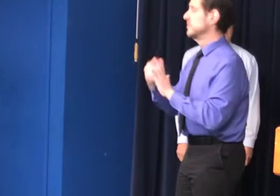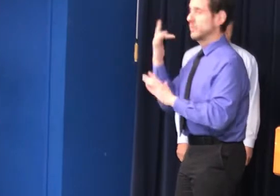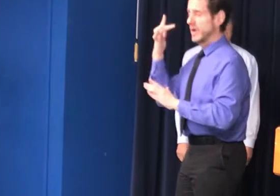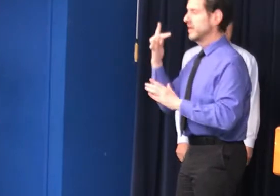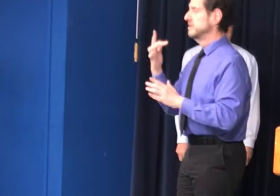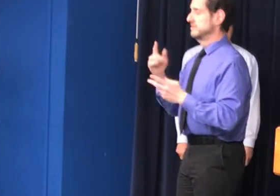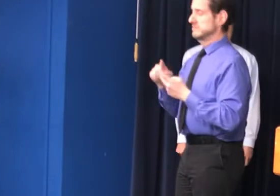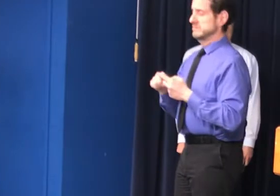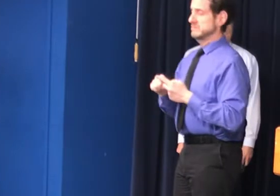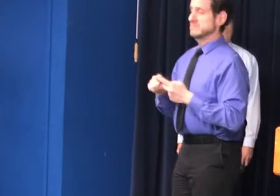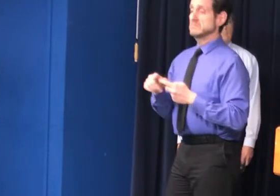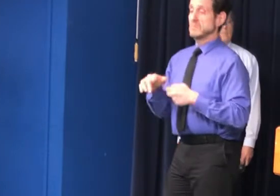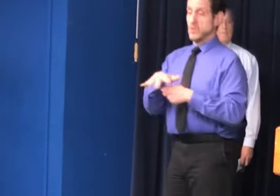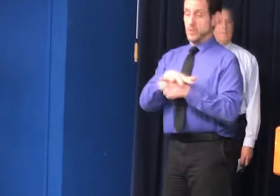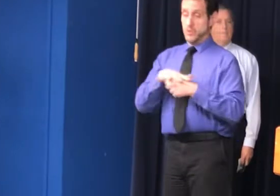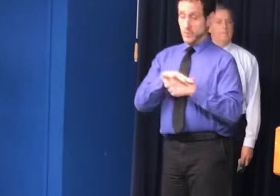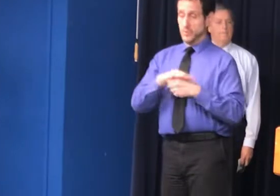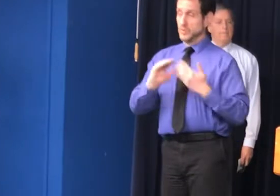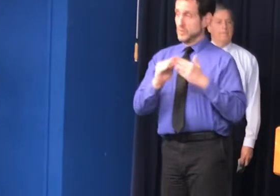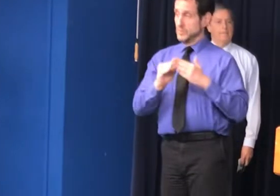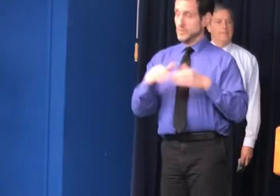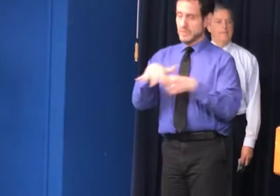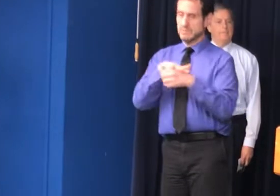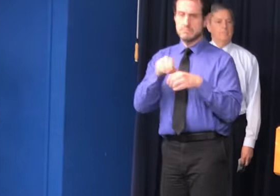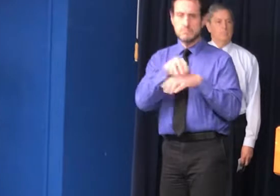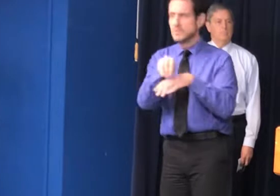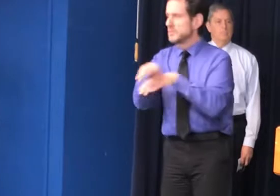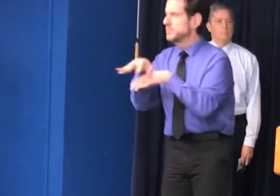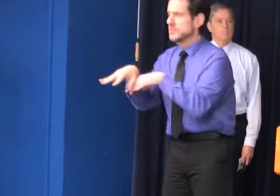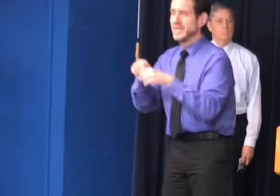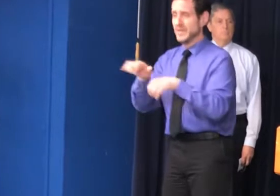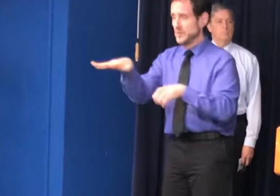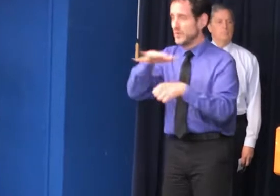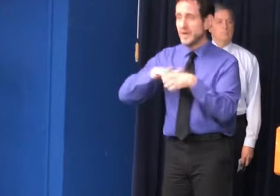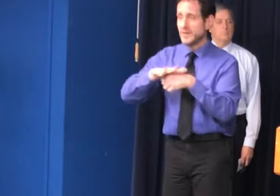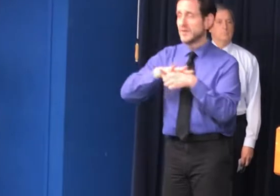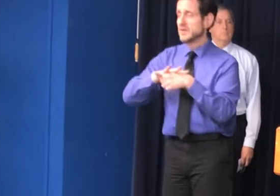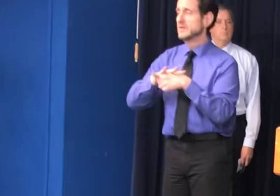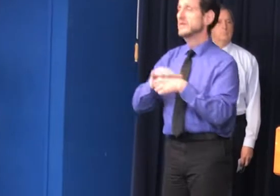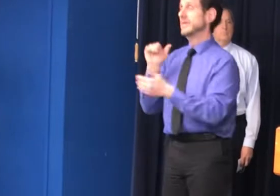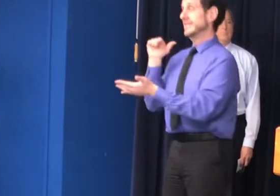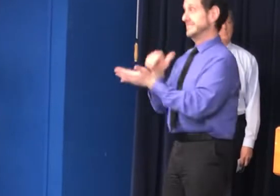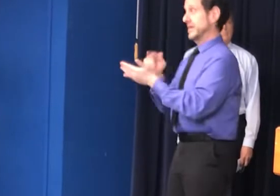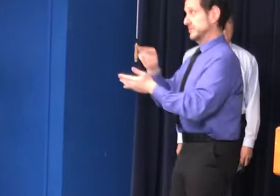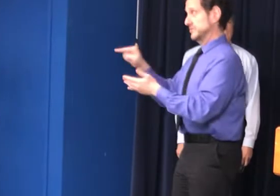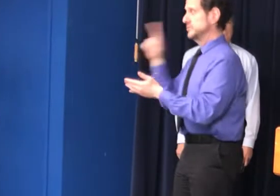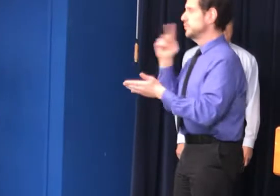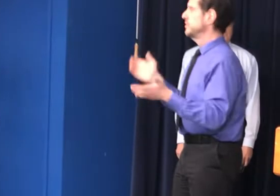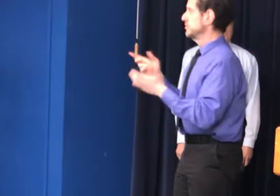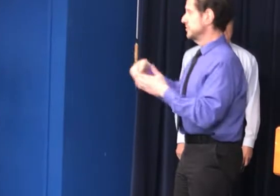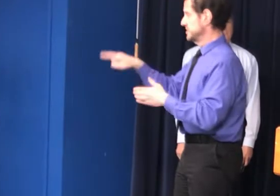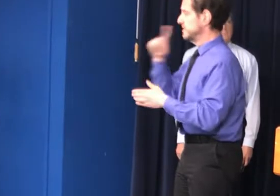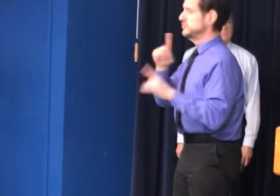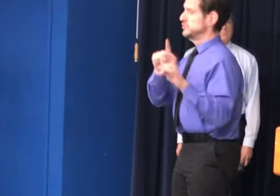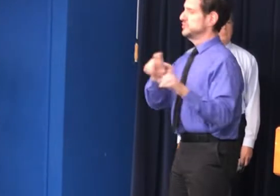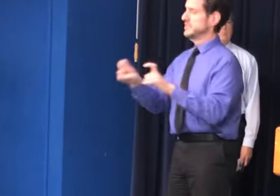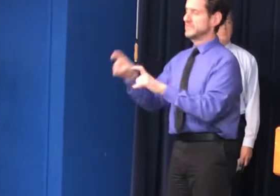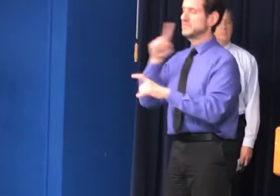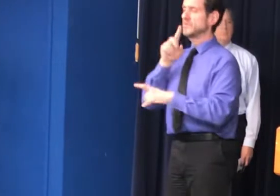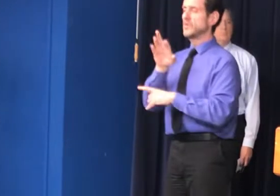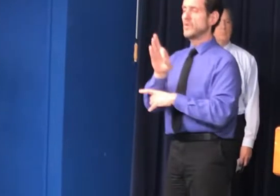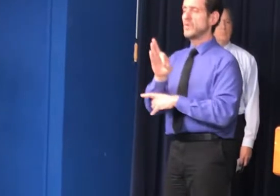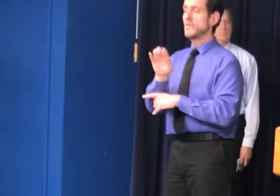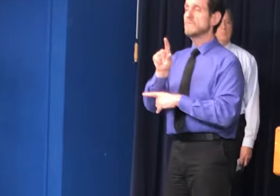the occurrence of local community transmission in your jurisdiction. Clinicians are strongly encouraged to test for